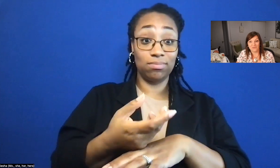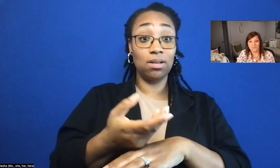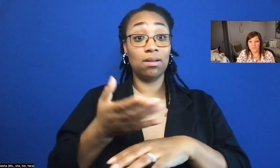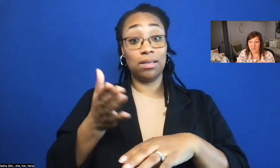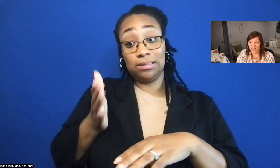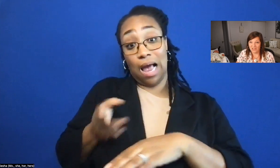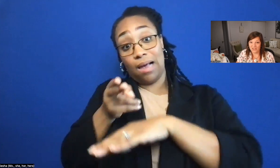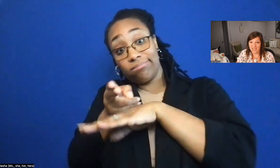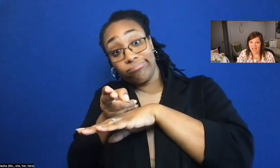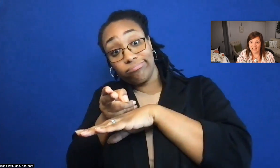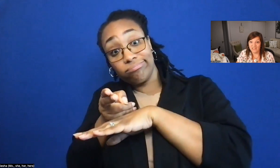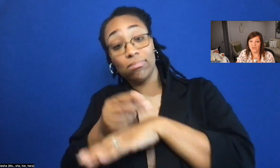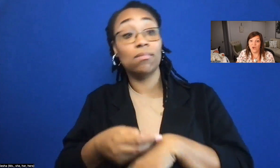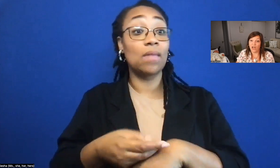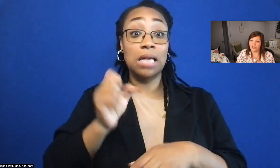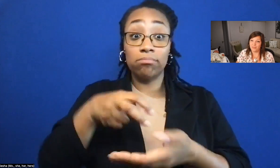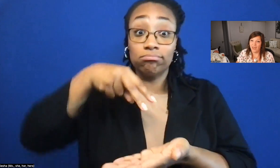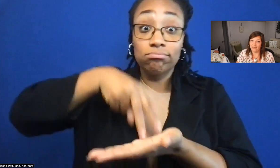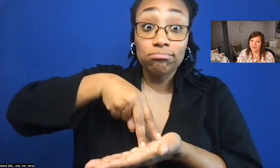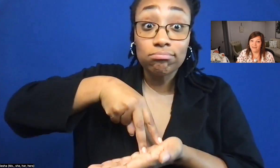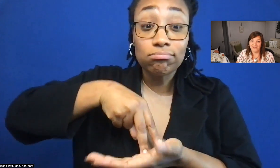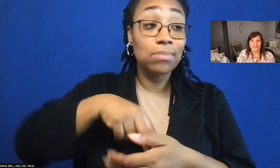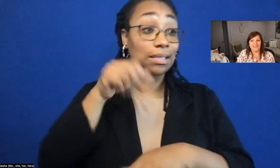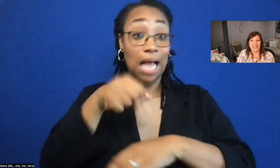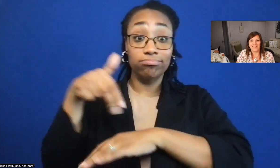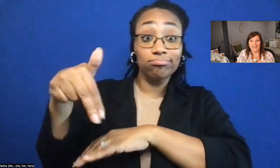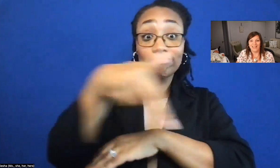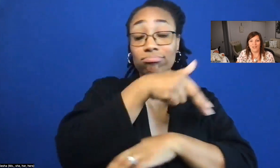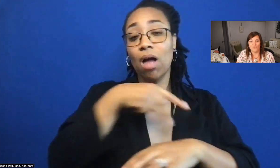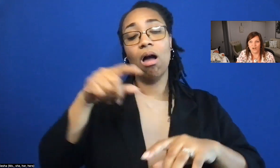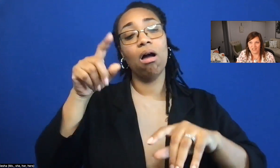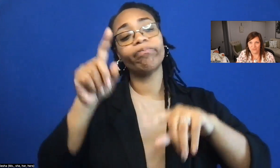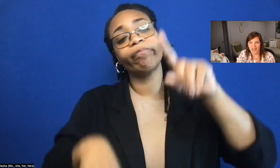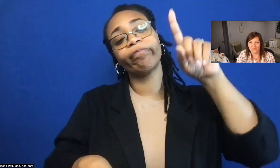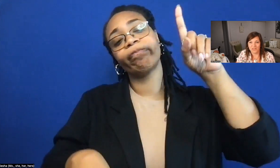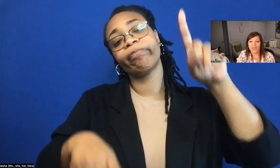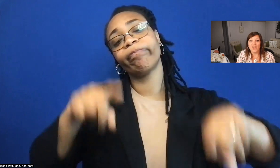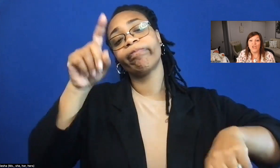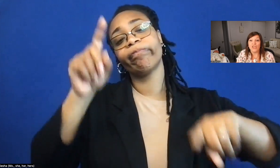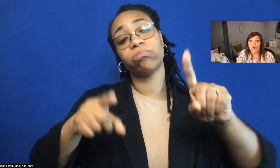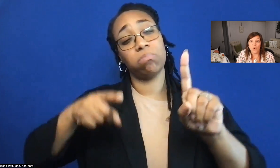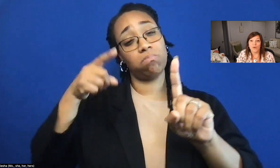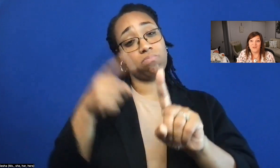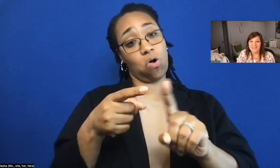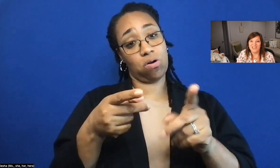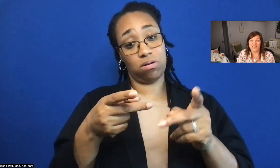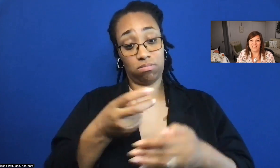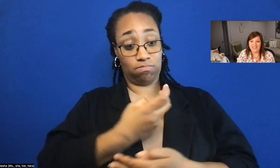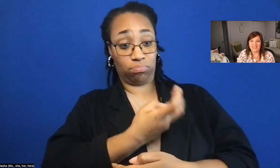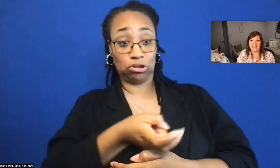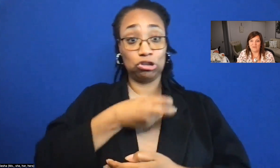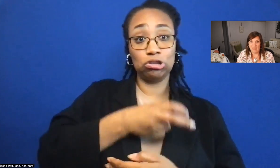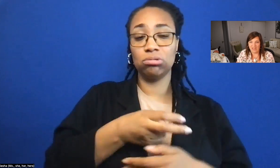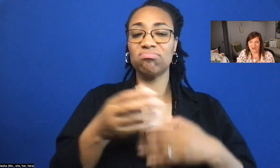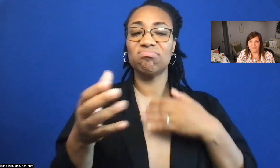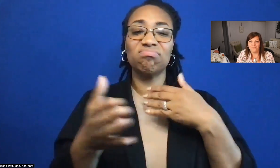down, being on your side, on your back, standing, and walking around. Your position